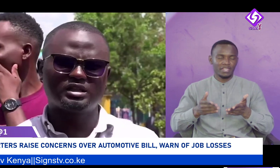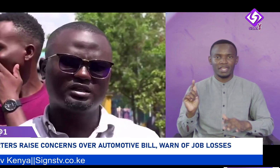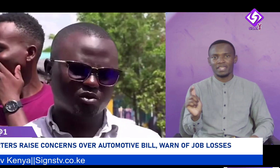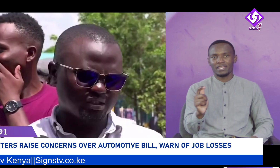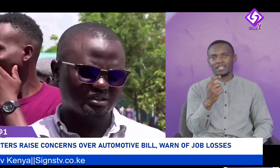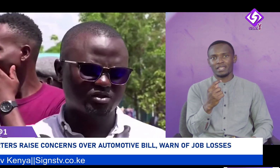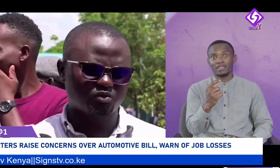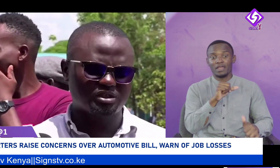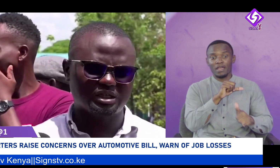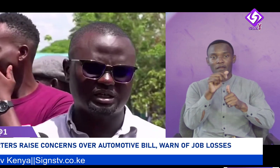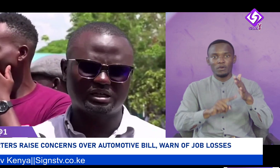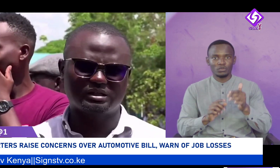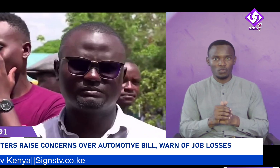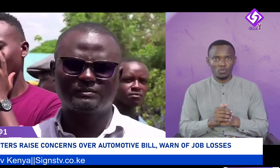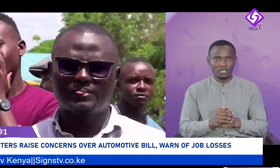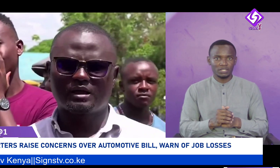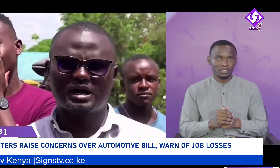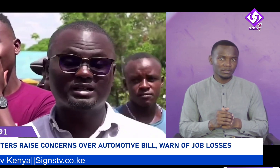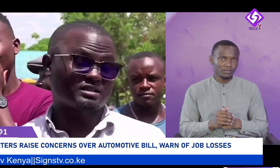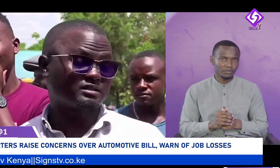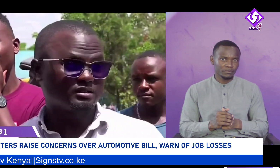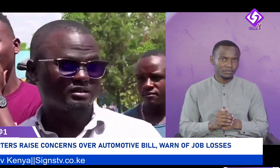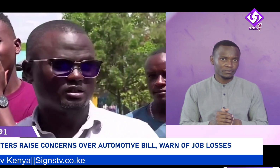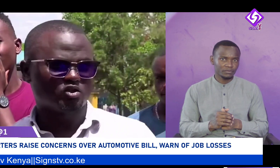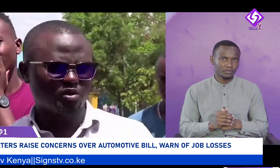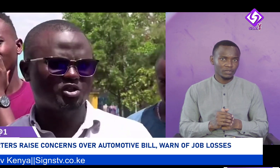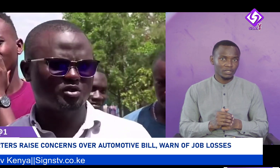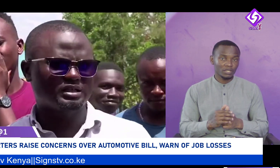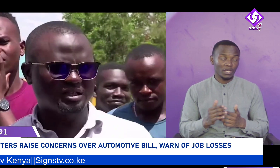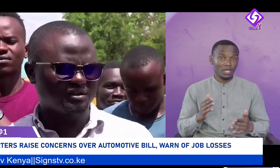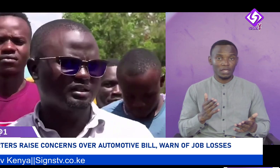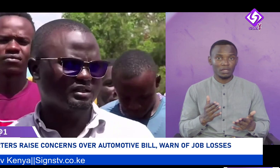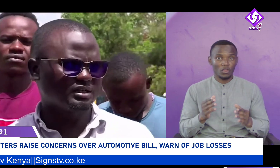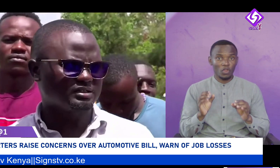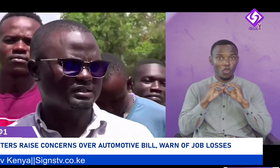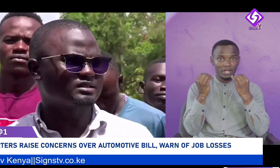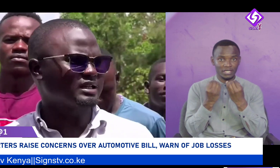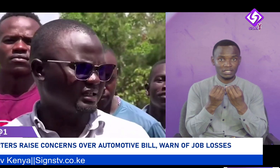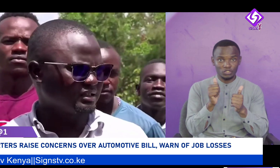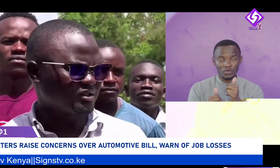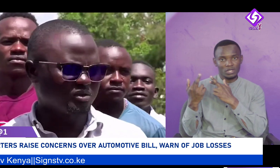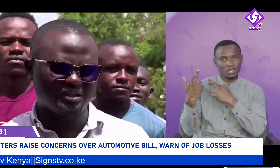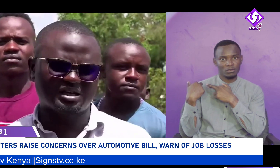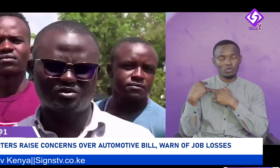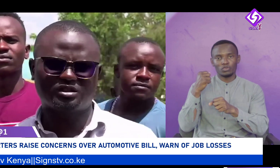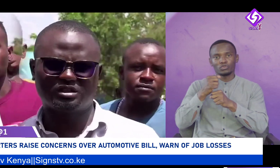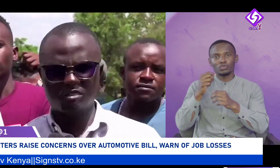concerning the bodies which are tasked to make sure that everything is at this standard within the country.